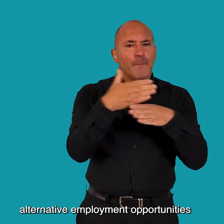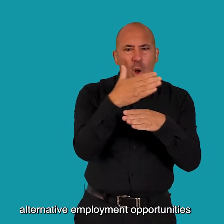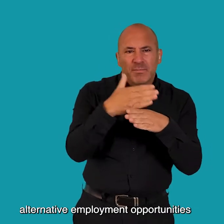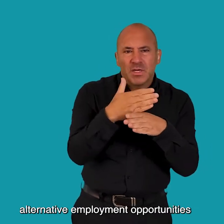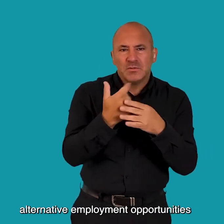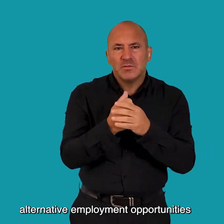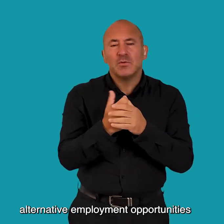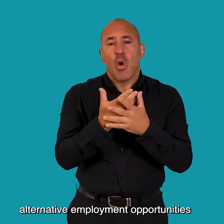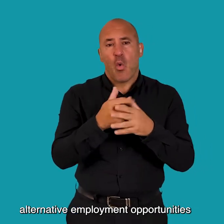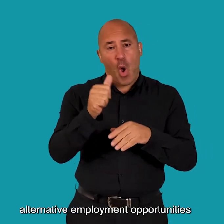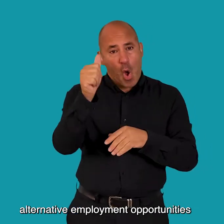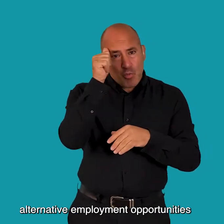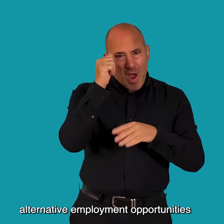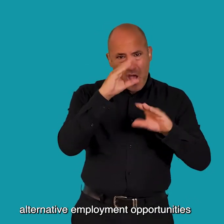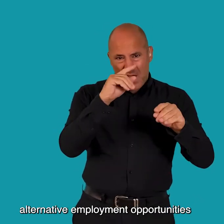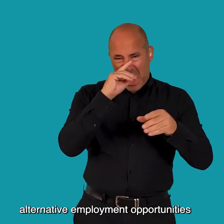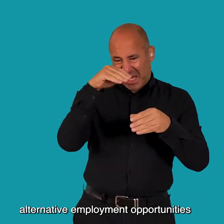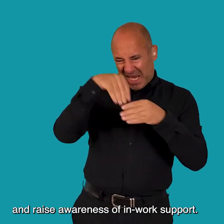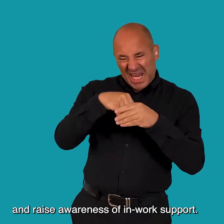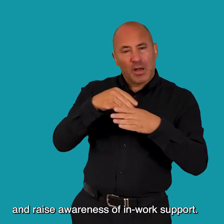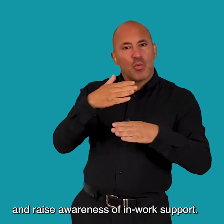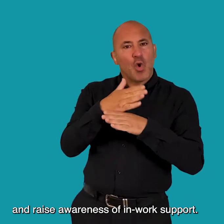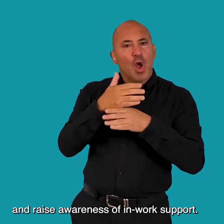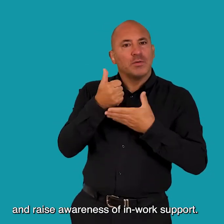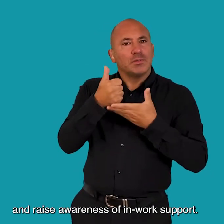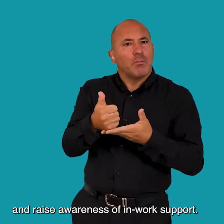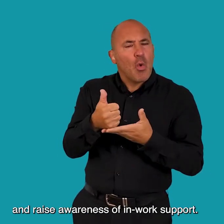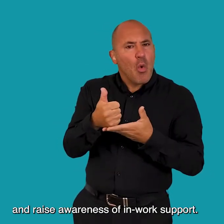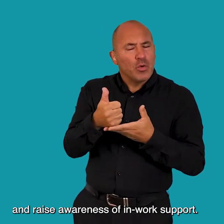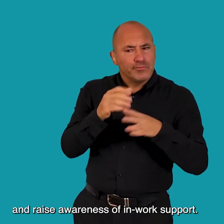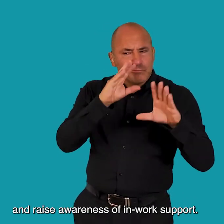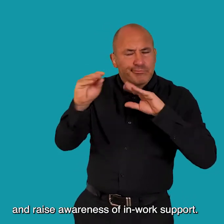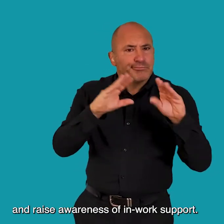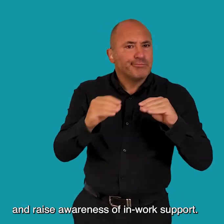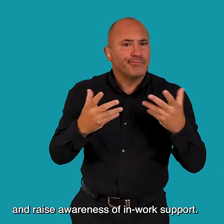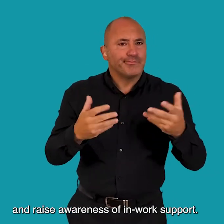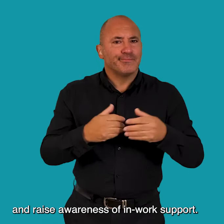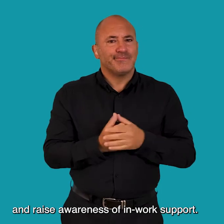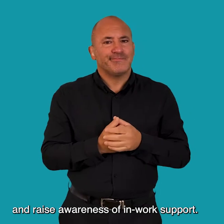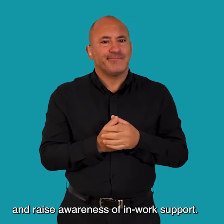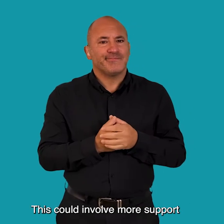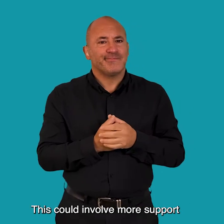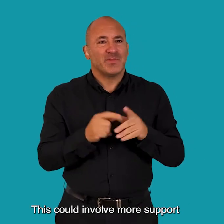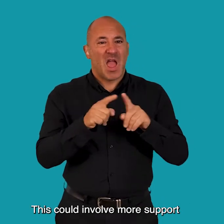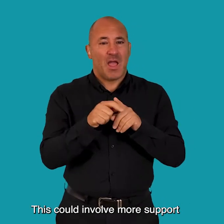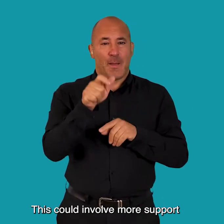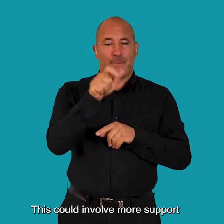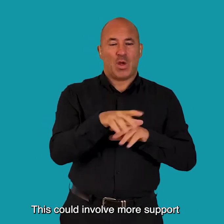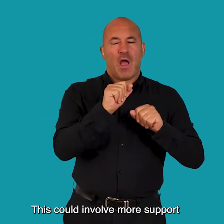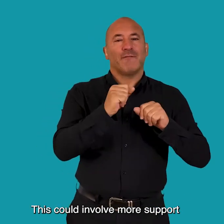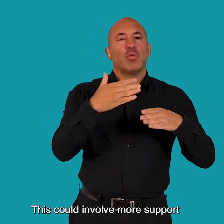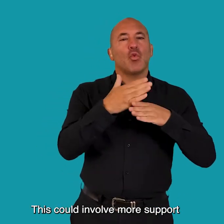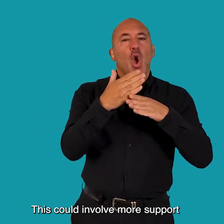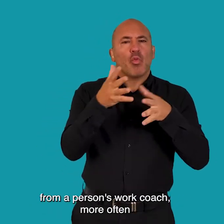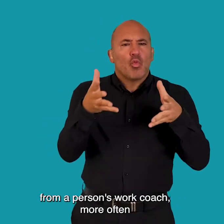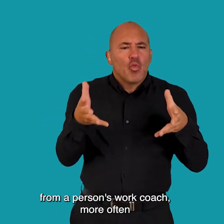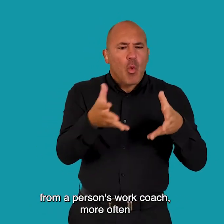alternative employment opportunities and raise awareness of in-work support. This could involve more support from a person's